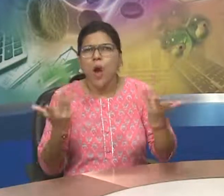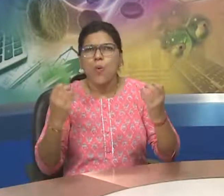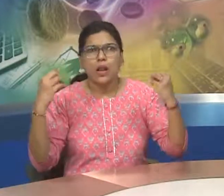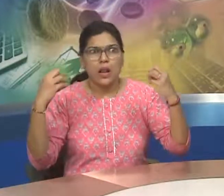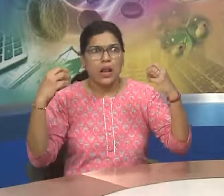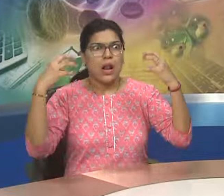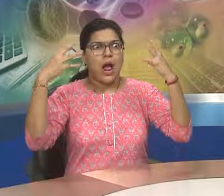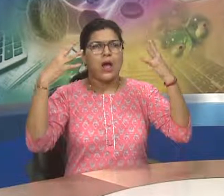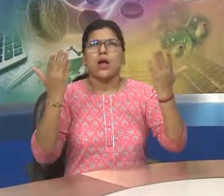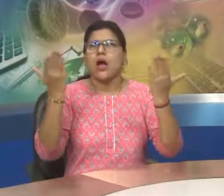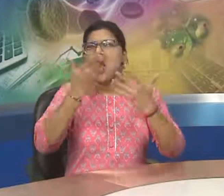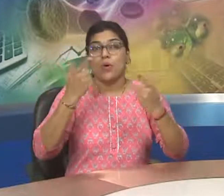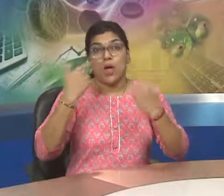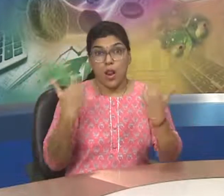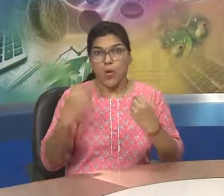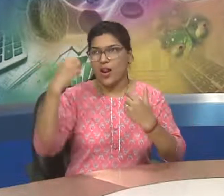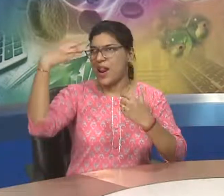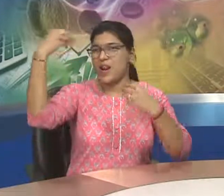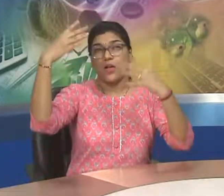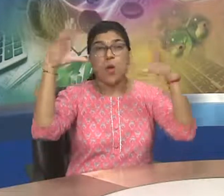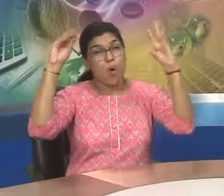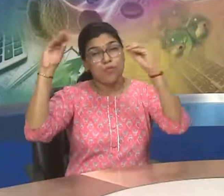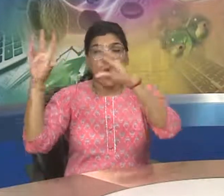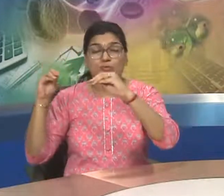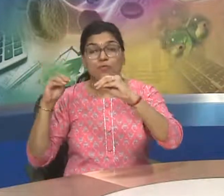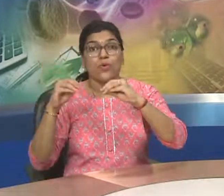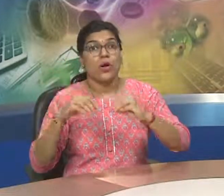Earth gets light from